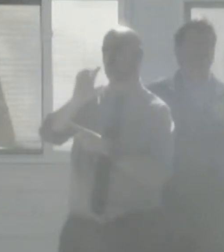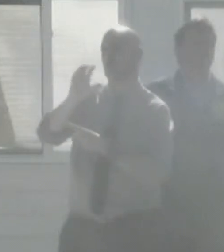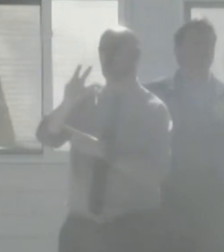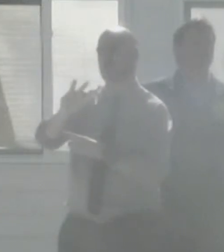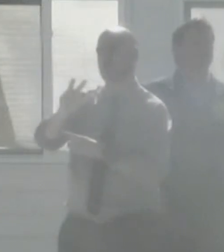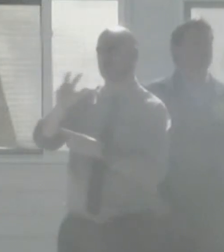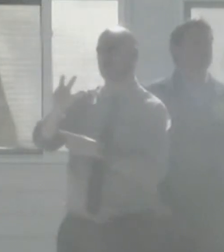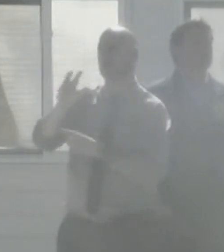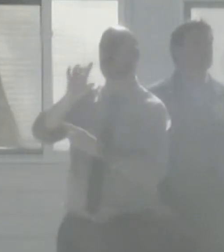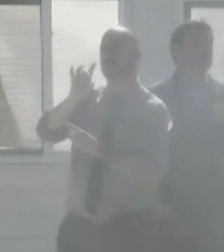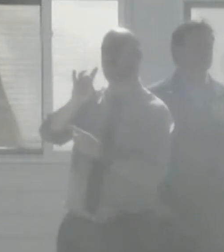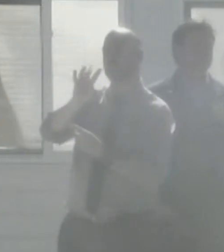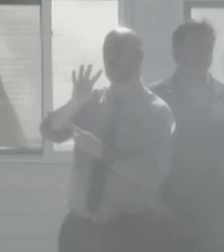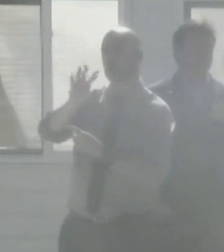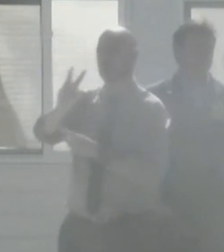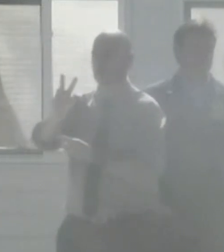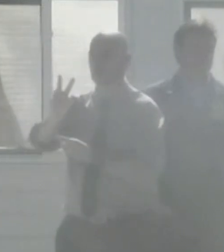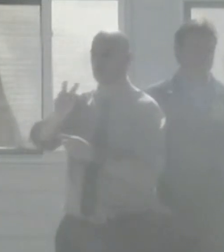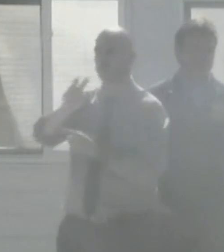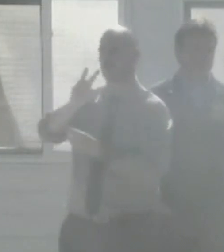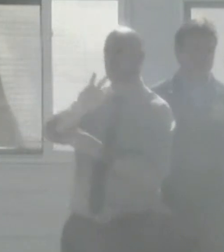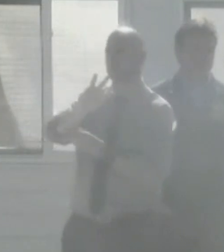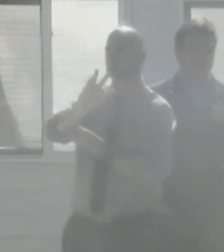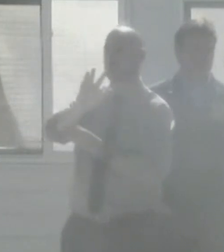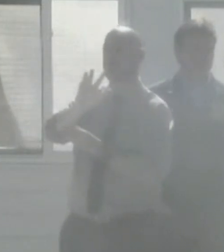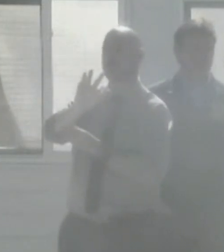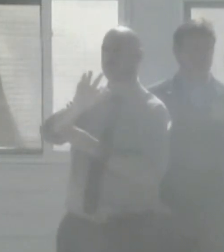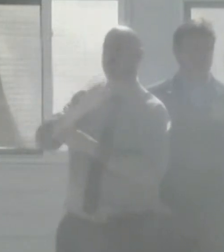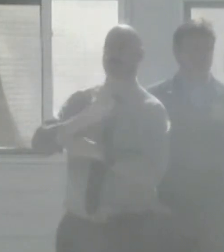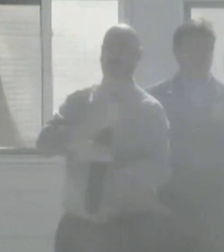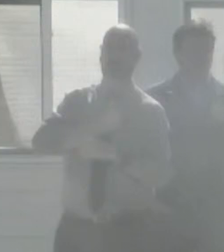1-800-342-3577. I'm sorry, that's a correction.